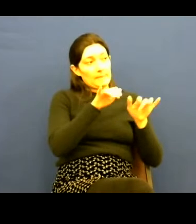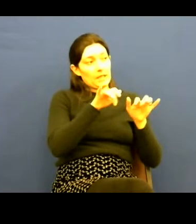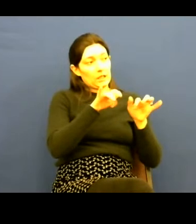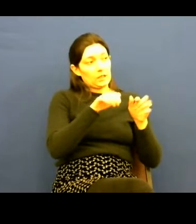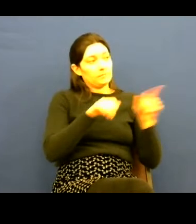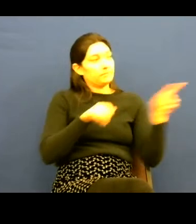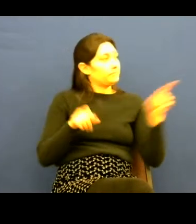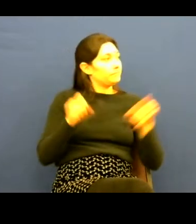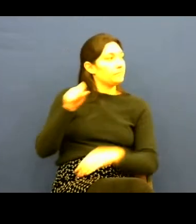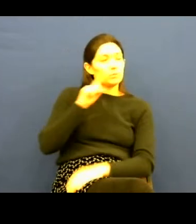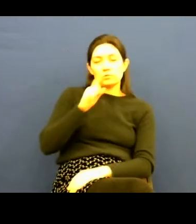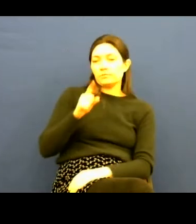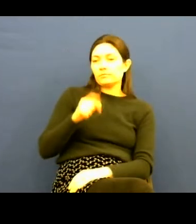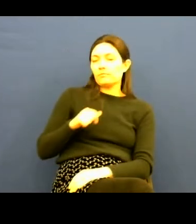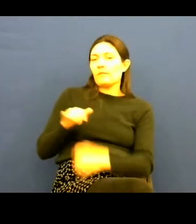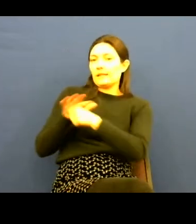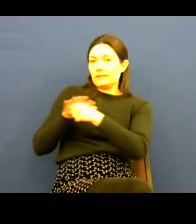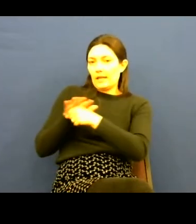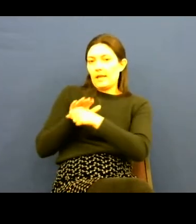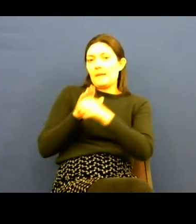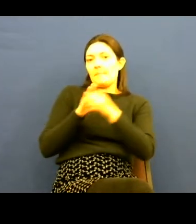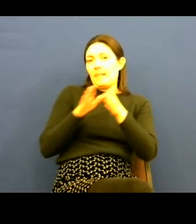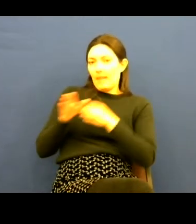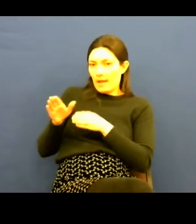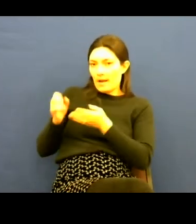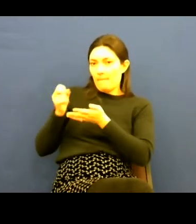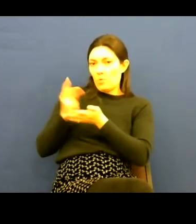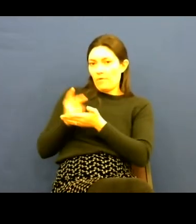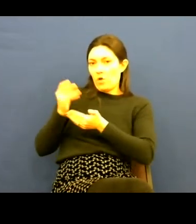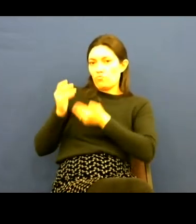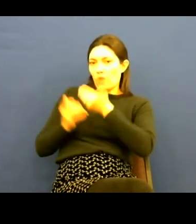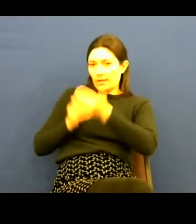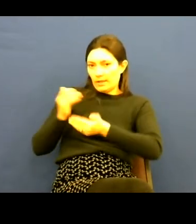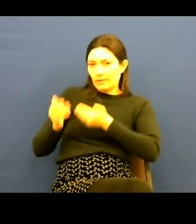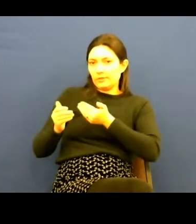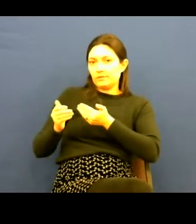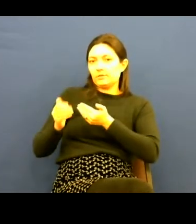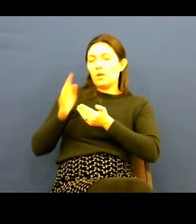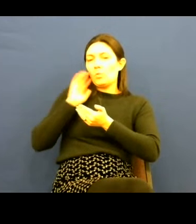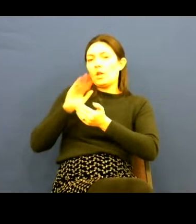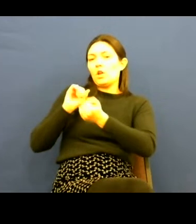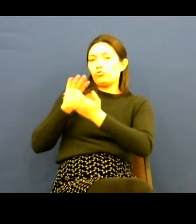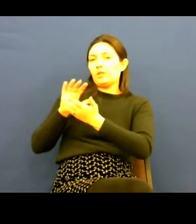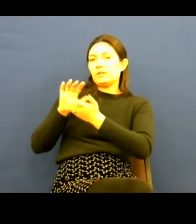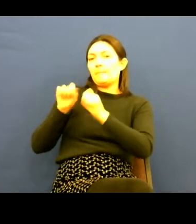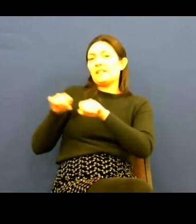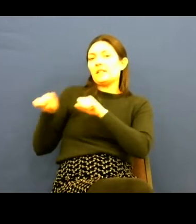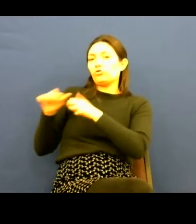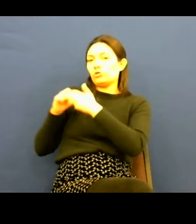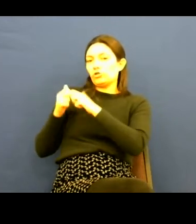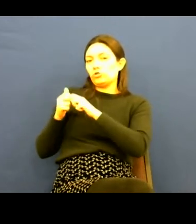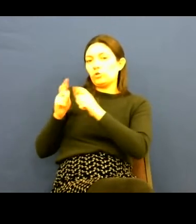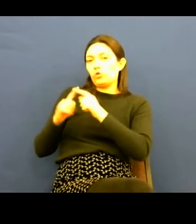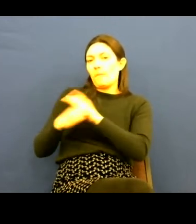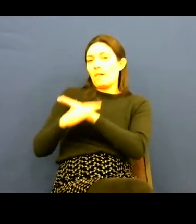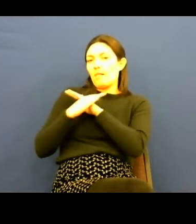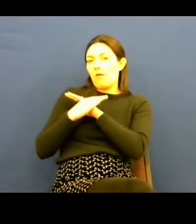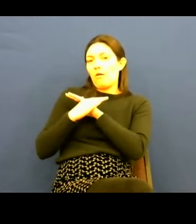That the site plan approval process include addressing the potential issue of the blocking of the